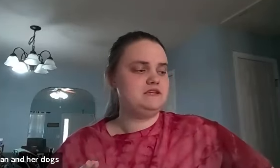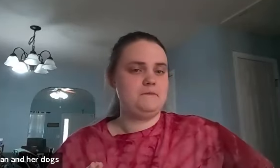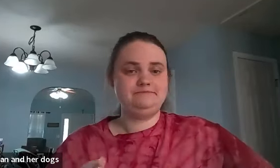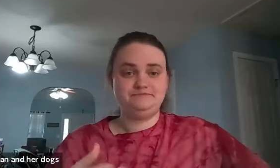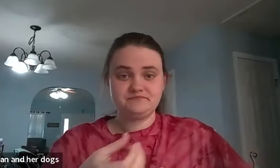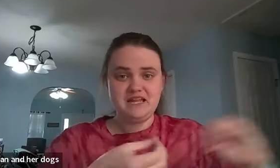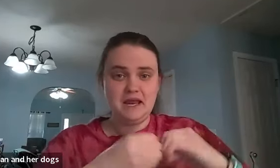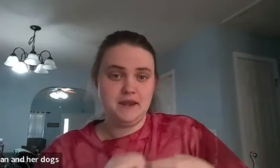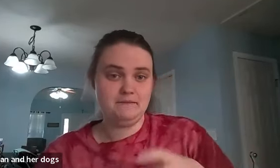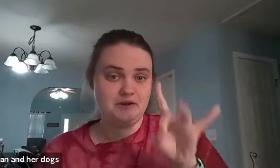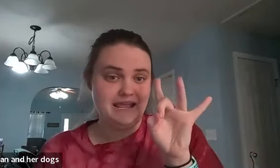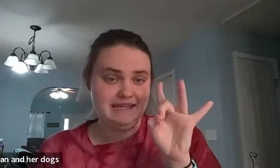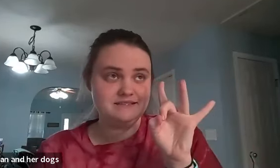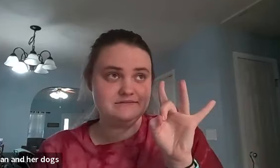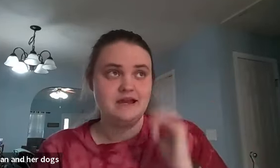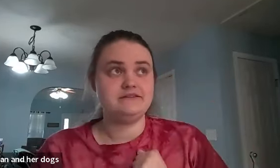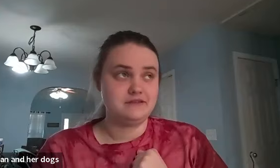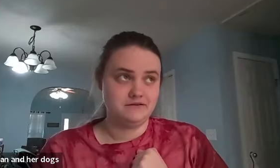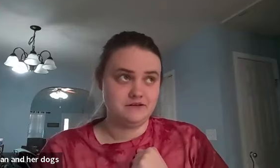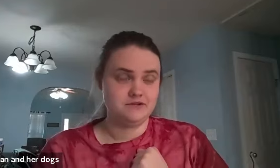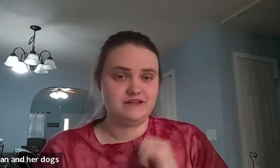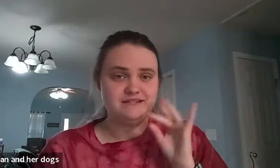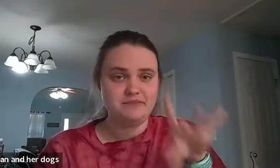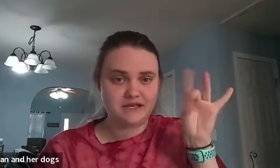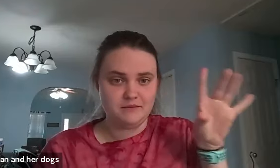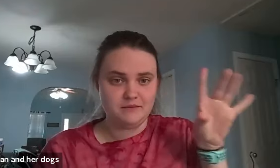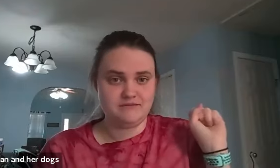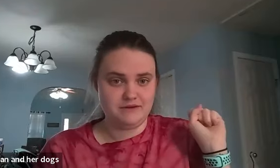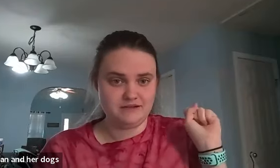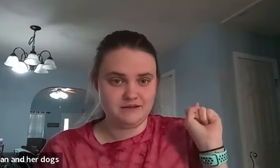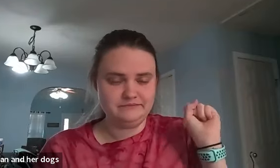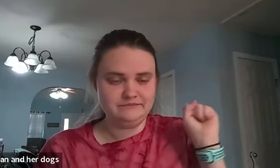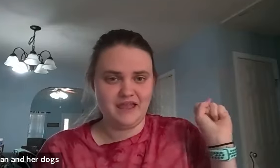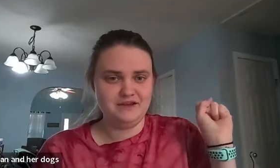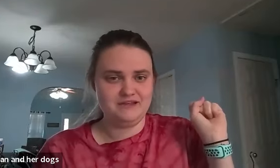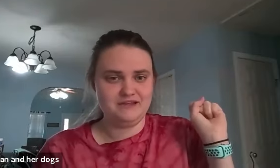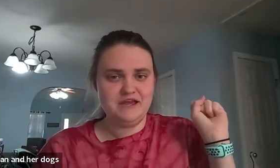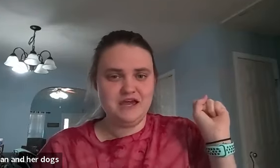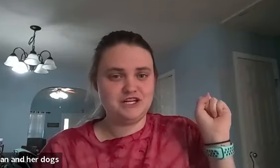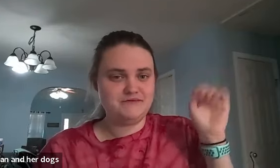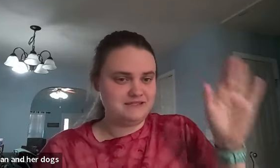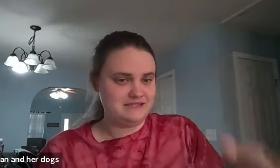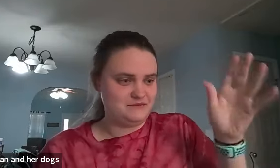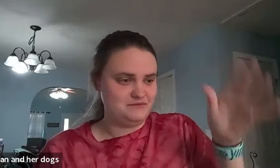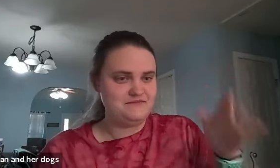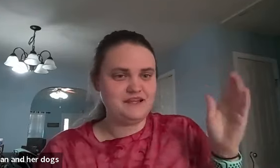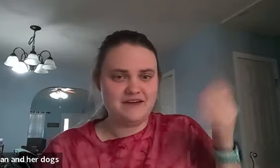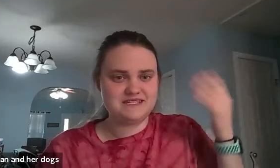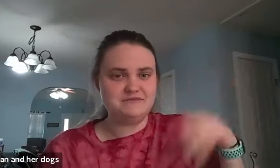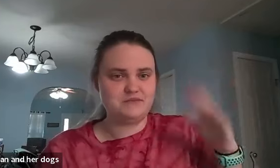So number 8, I have to think of numbers. I like to pick numbers at random. I know that's, I should have a system, but I feel like if I have the same numbers